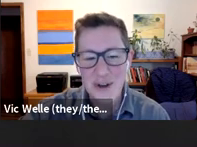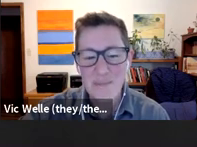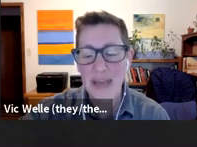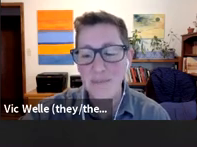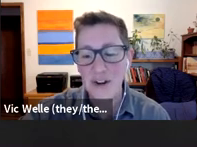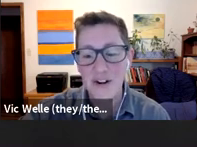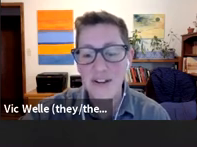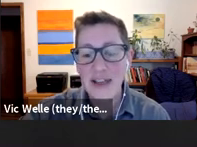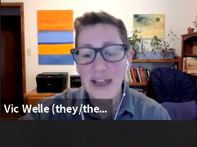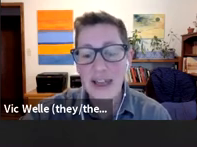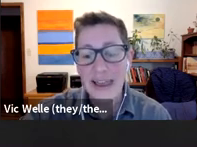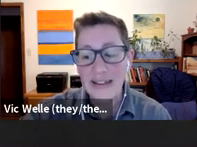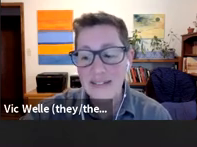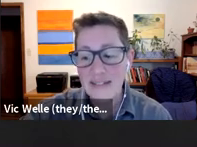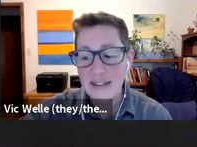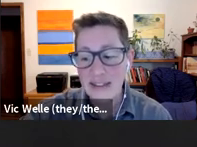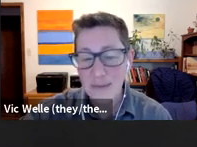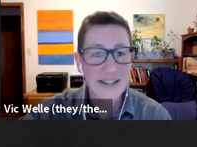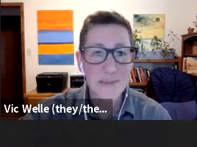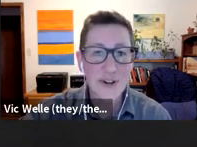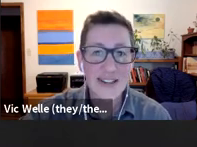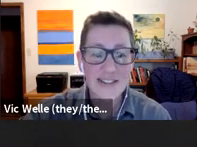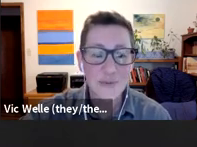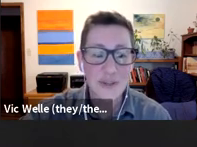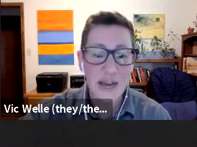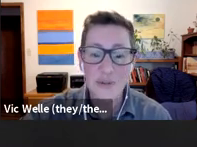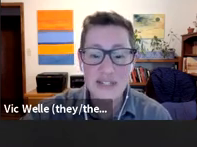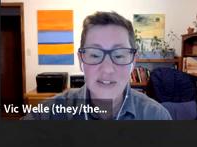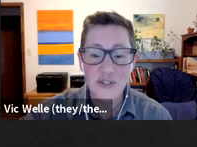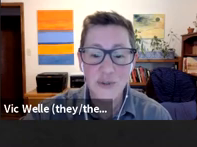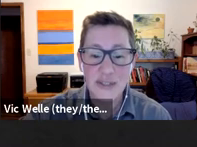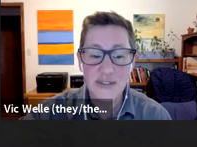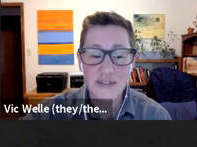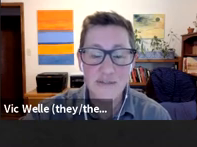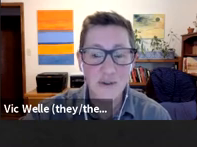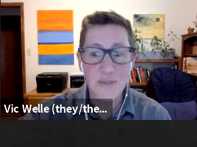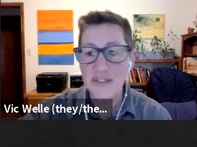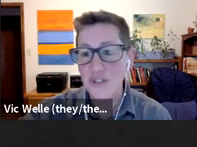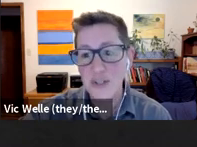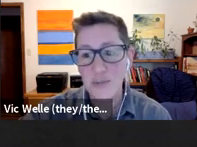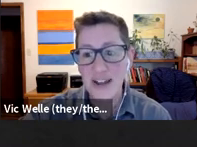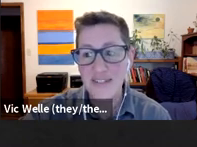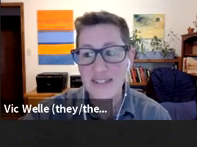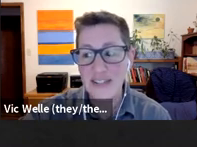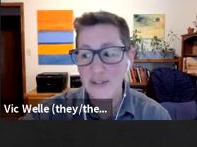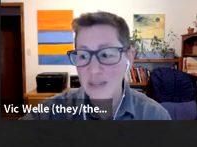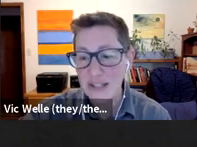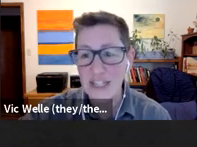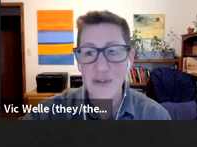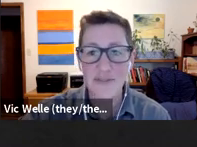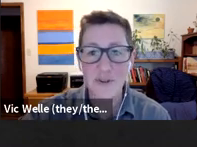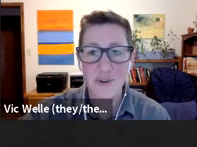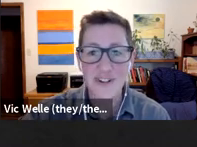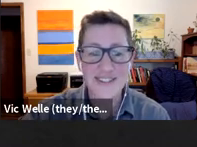to show up and be heard and in my experience what that will lead to is folks messaging you privately or